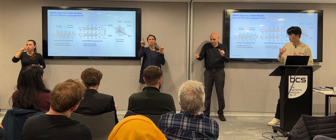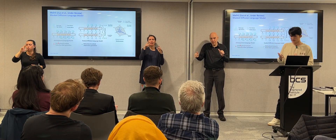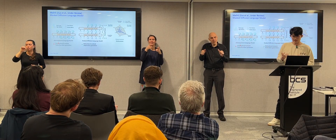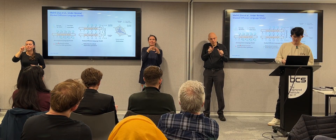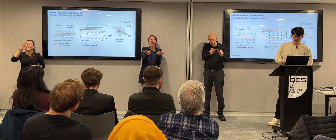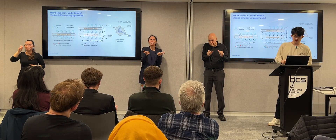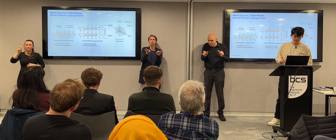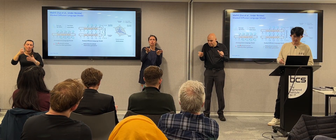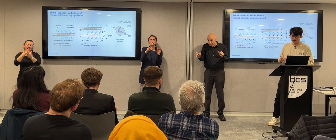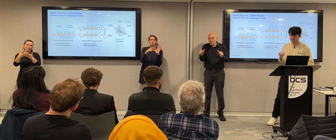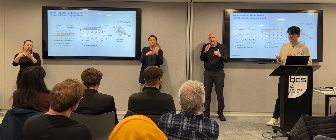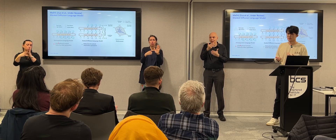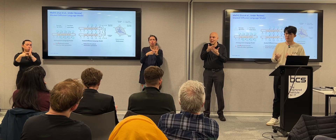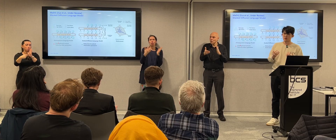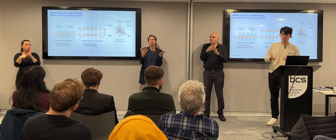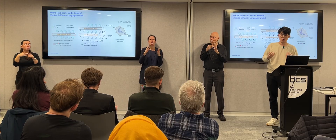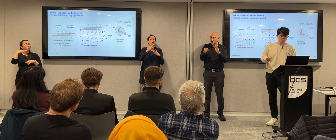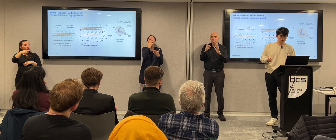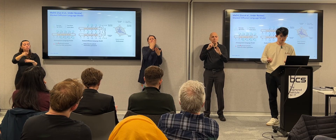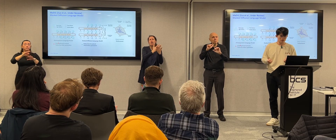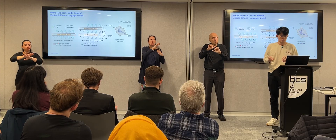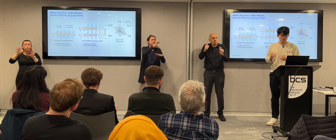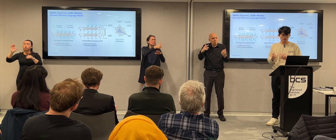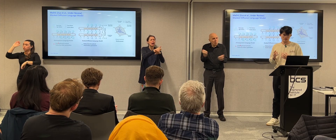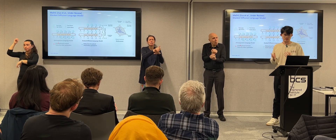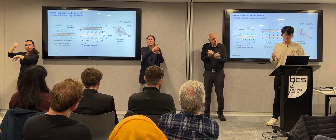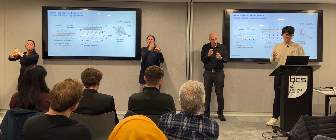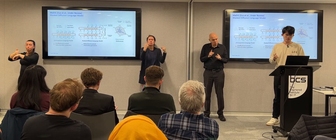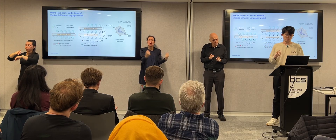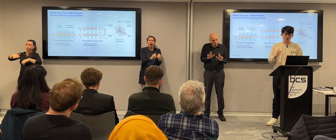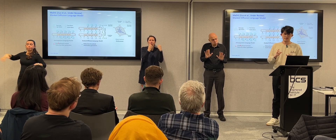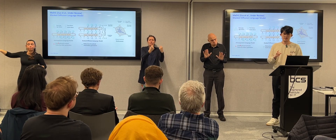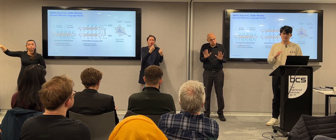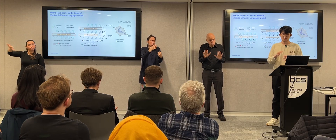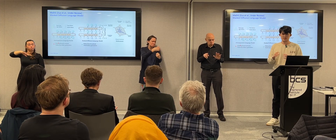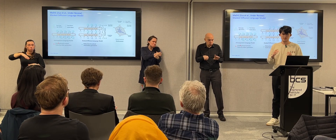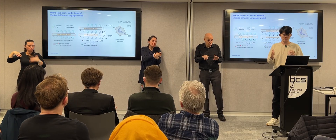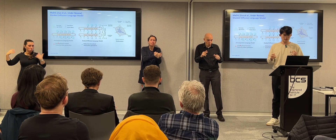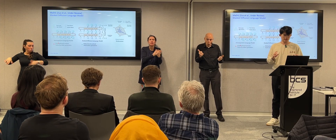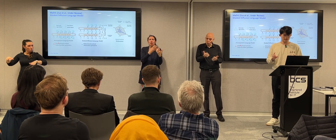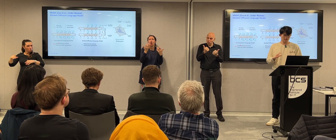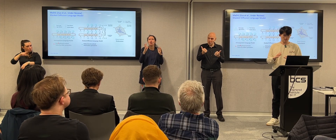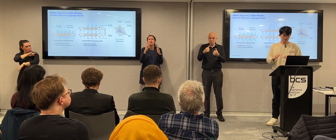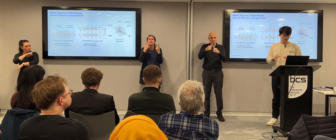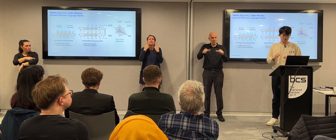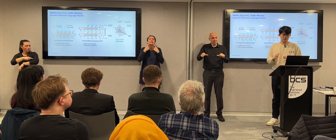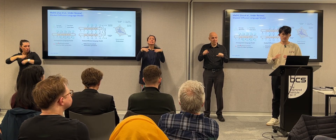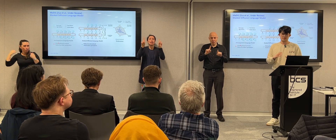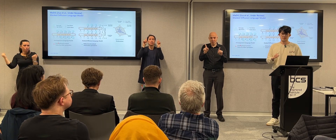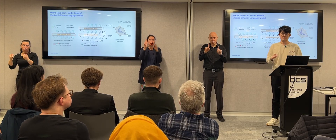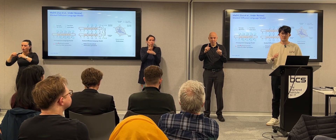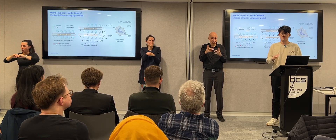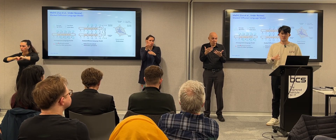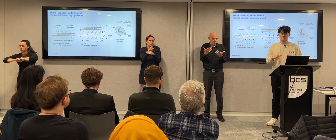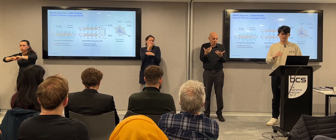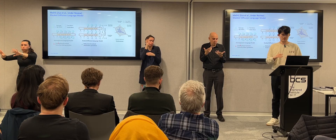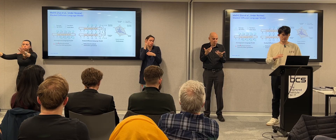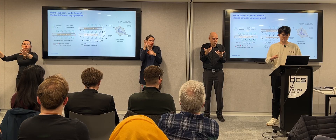It's well established and very powerful. It has already successfully been used